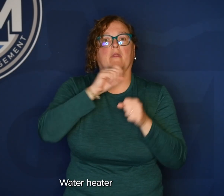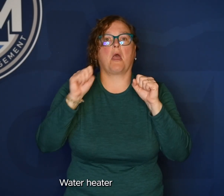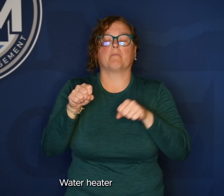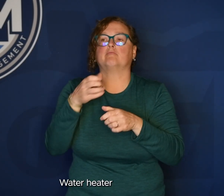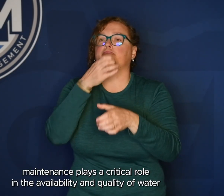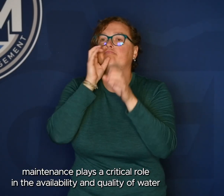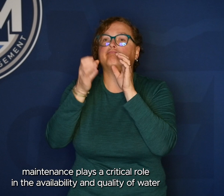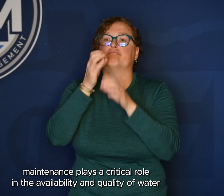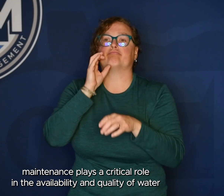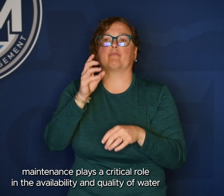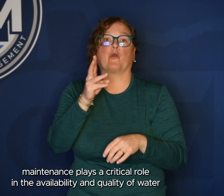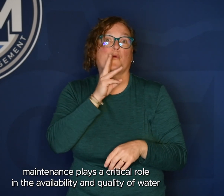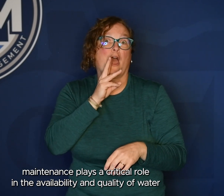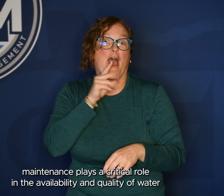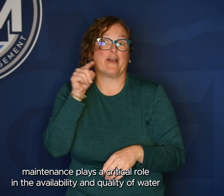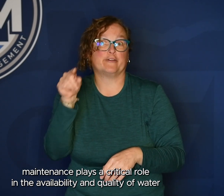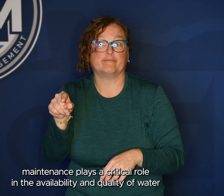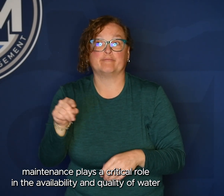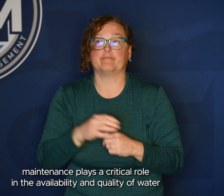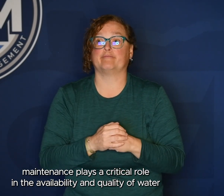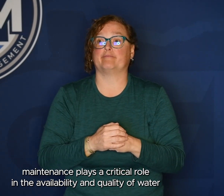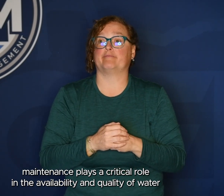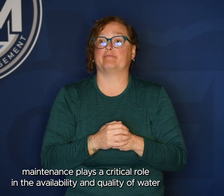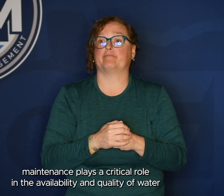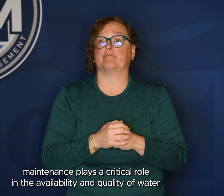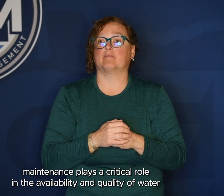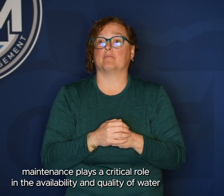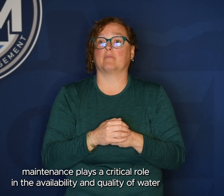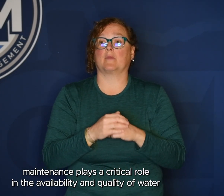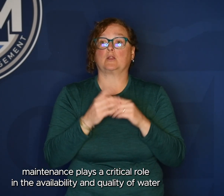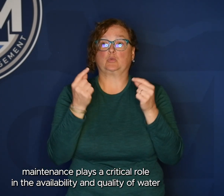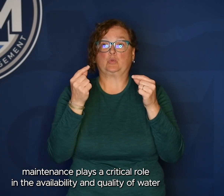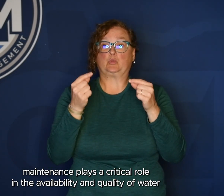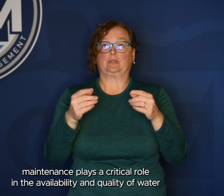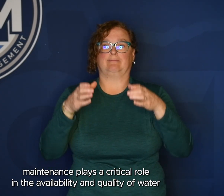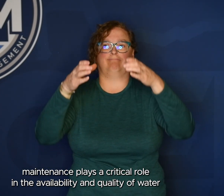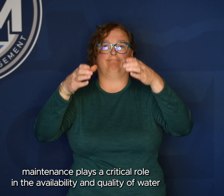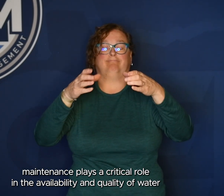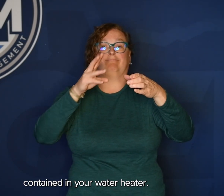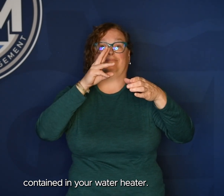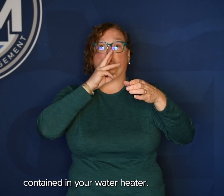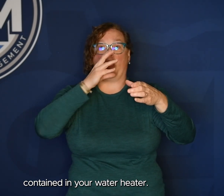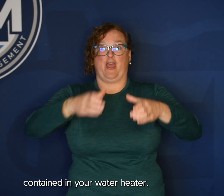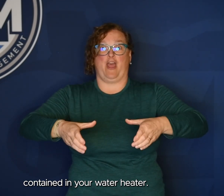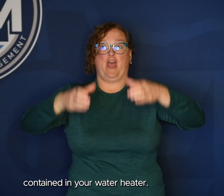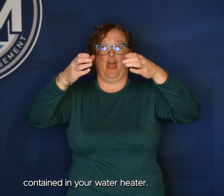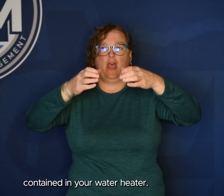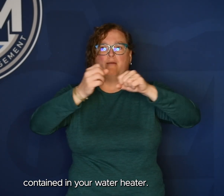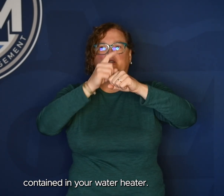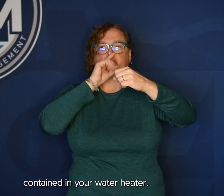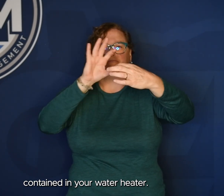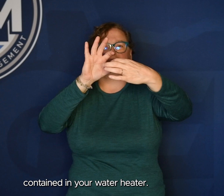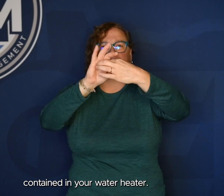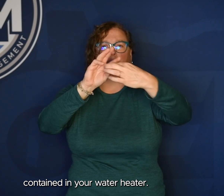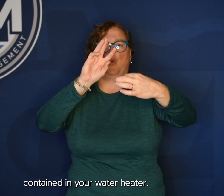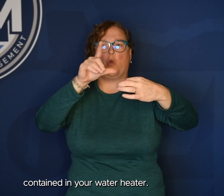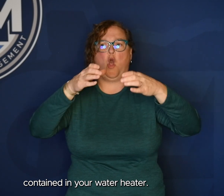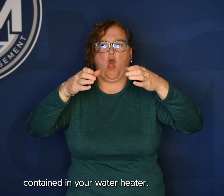Water heater maintenance plays a critical role in the availability and quality of water contained in your water heater.